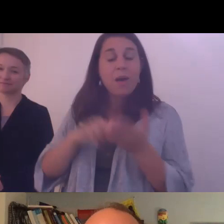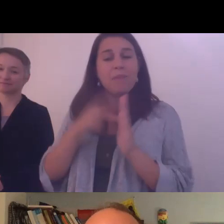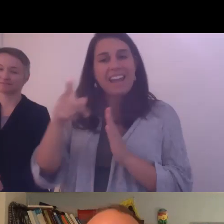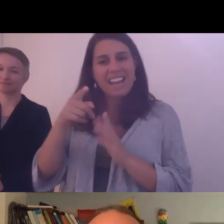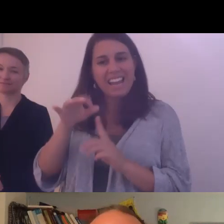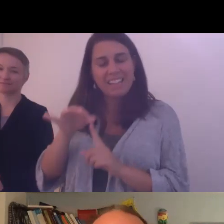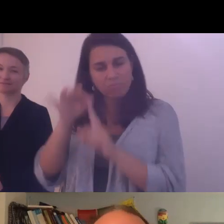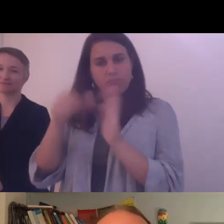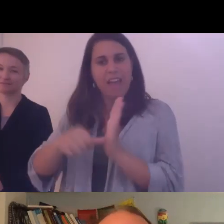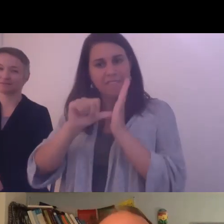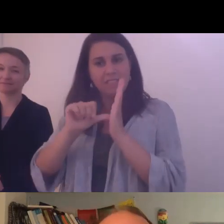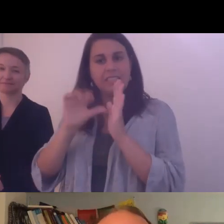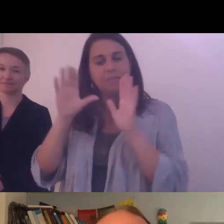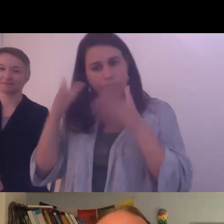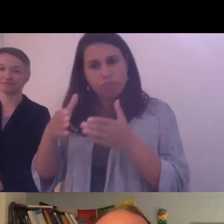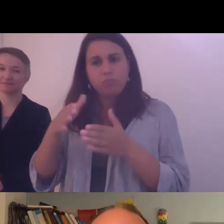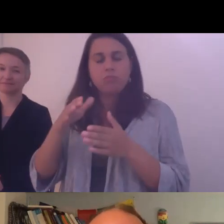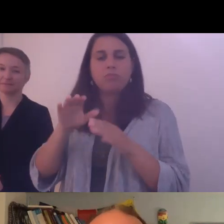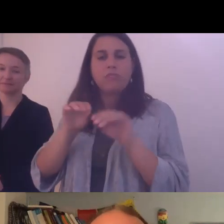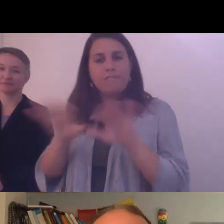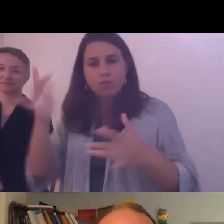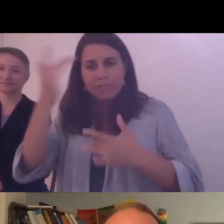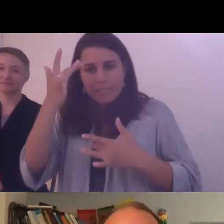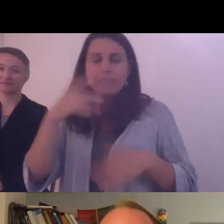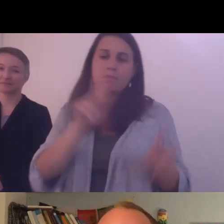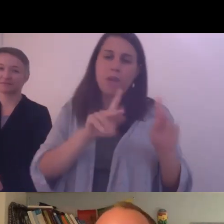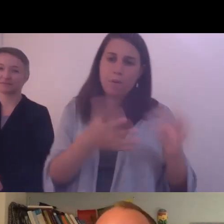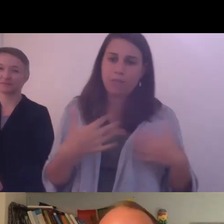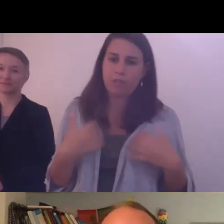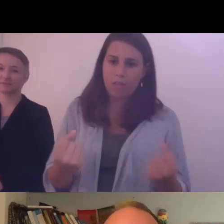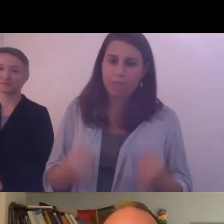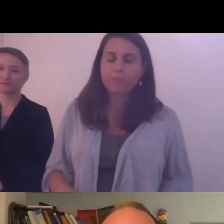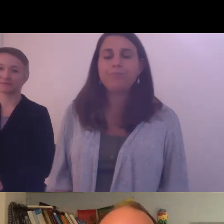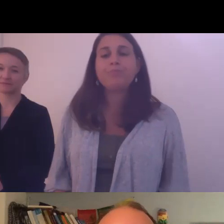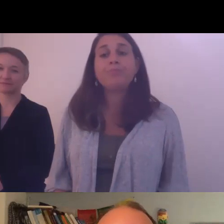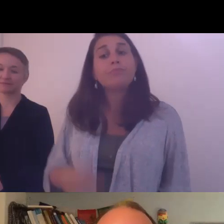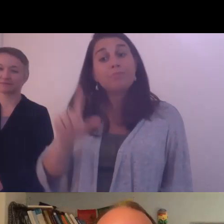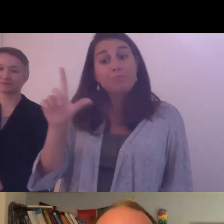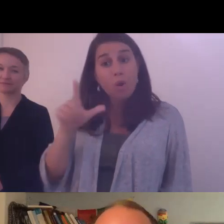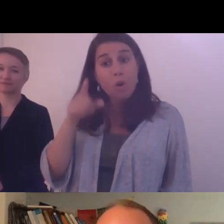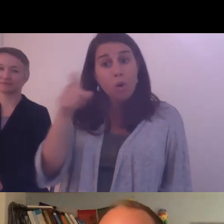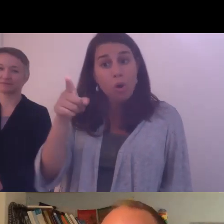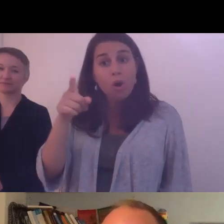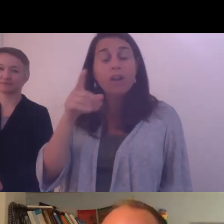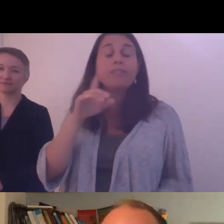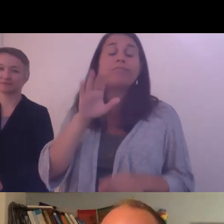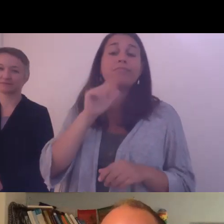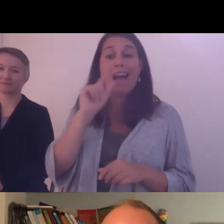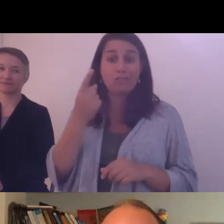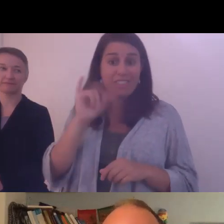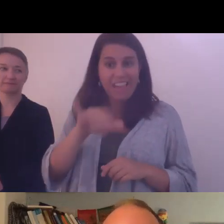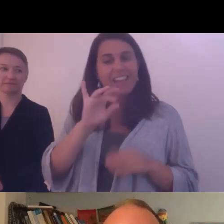on infectious diseases and population health. And in Lorne's case, that extended into global health.